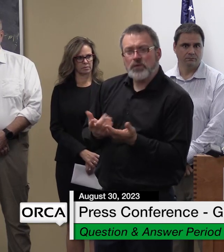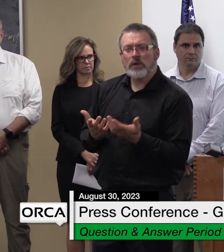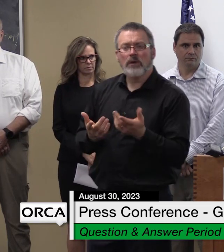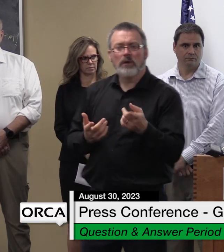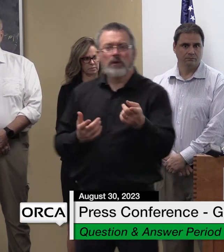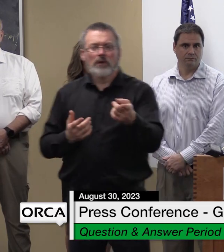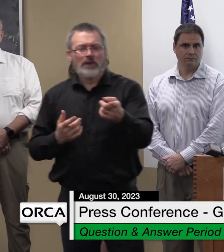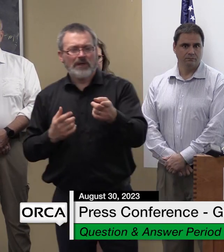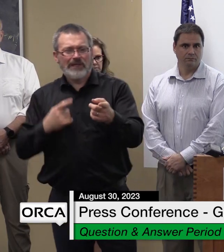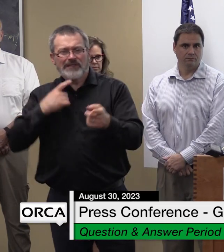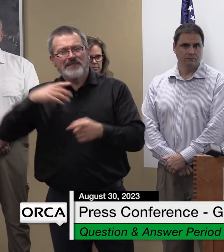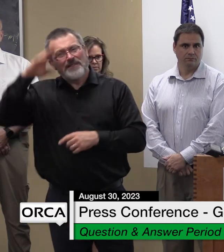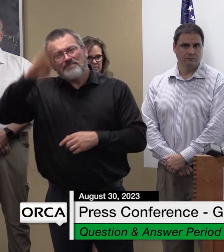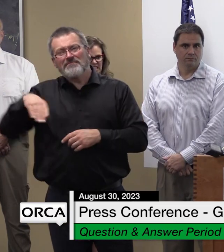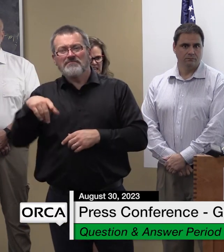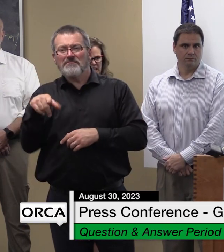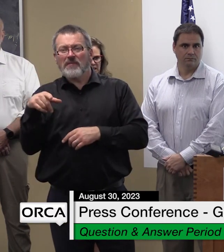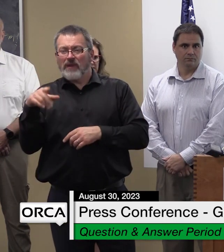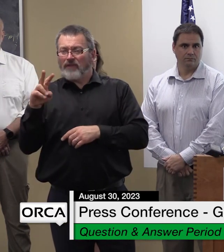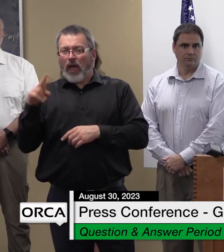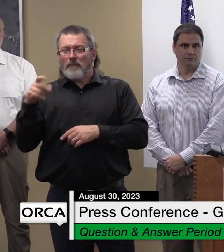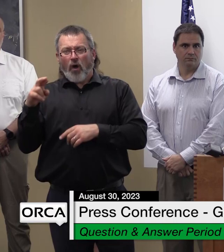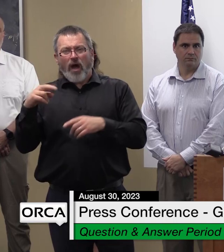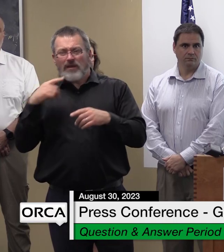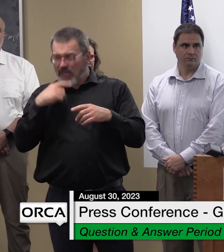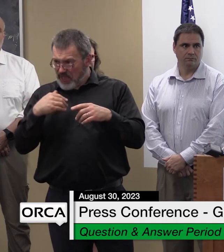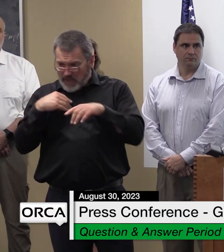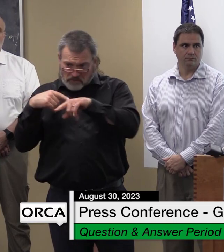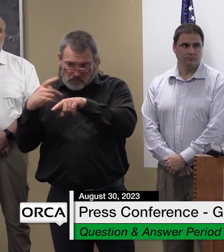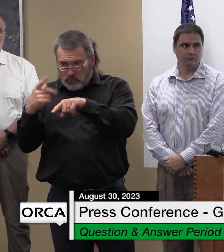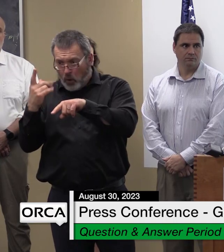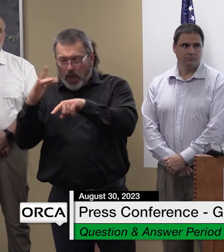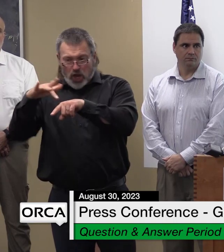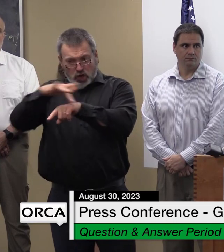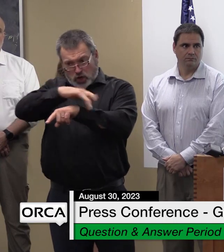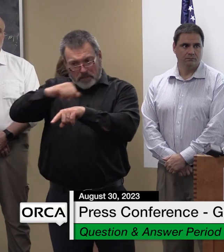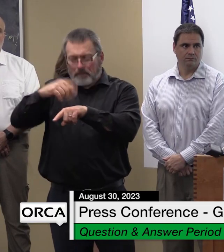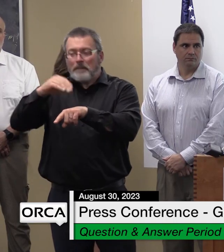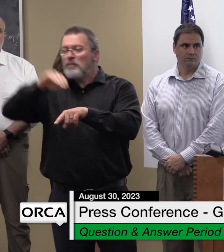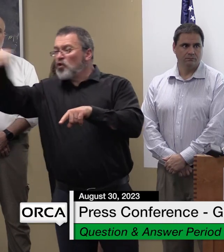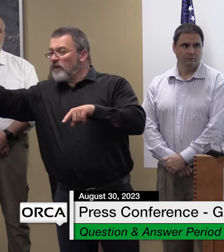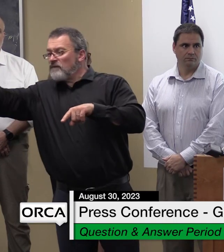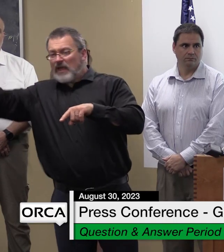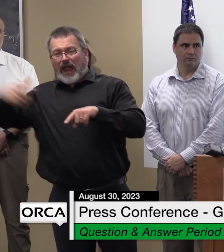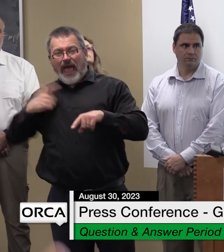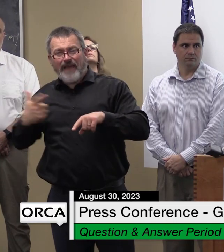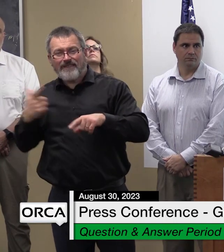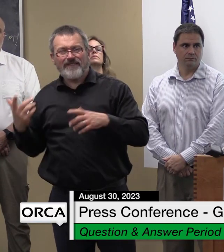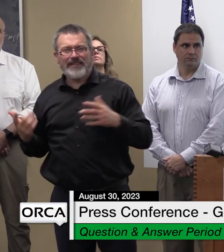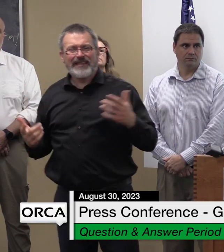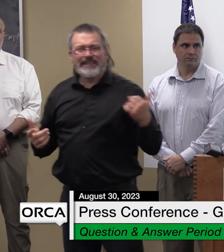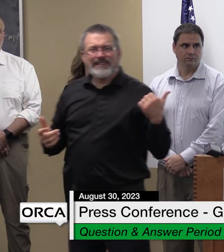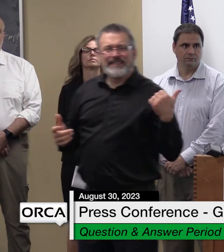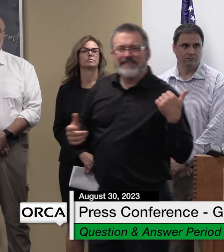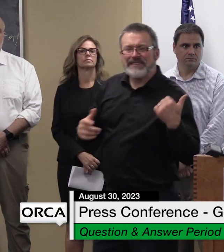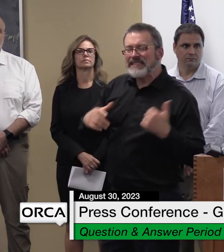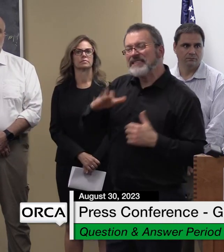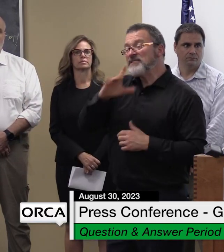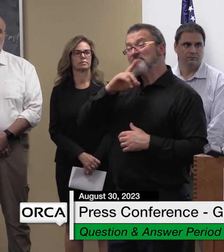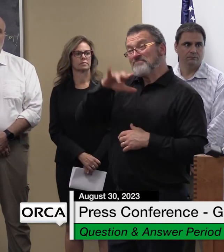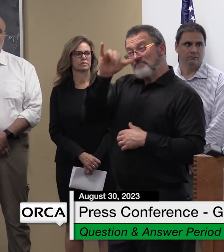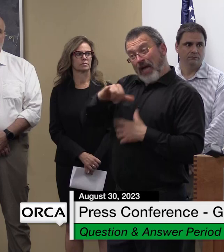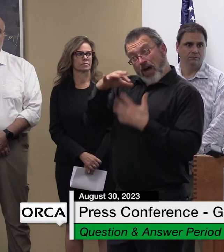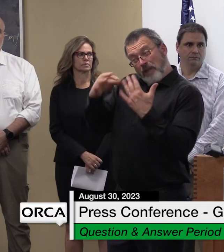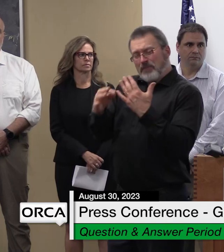plot where many units would be placed? We look at group sites as the last option, and so we actually have to